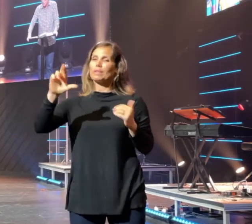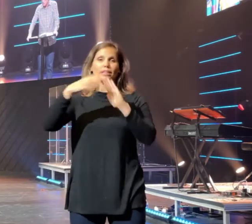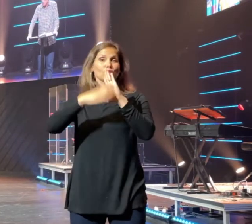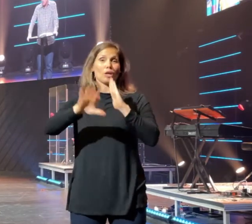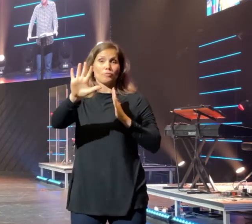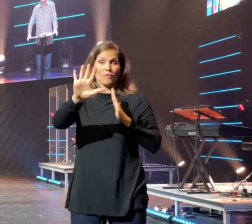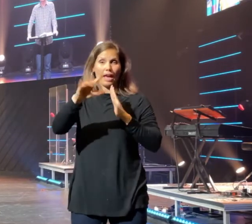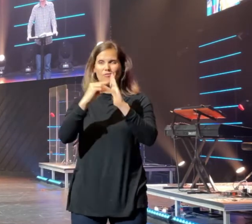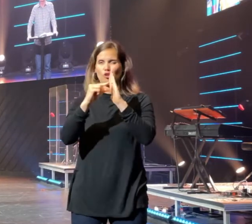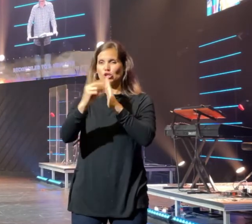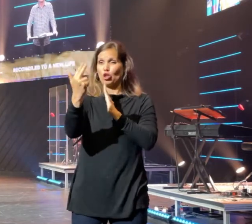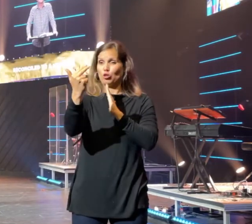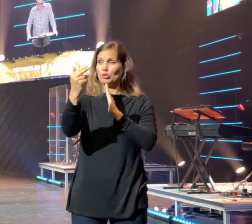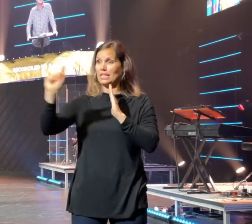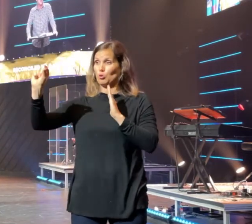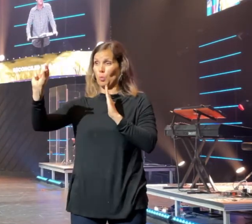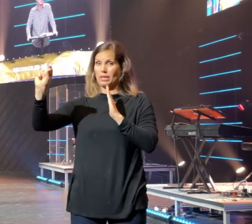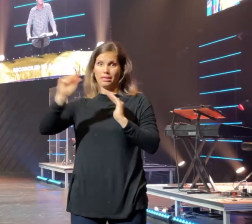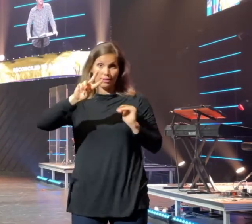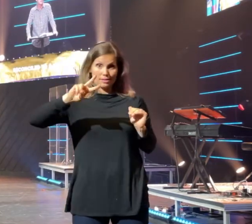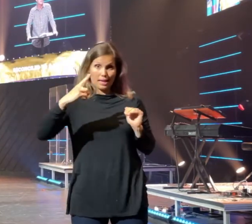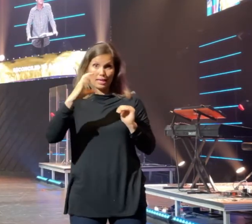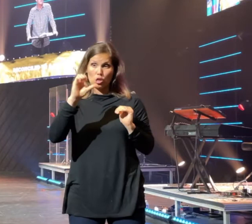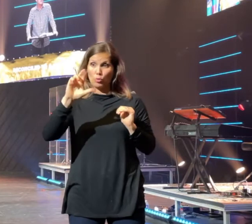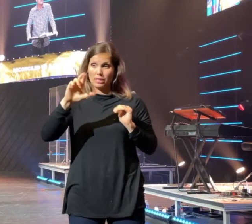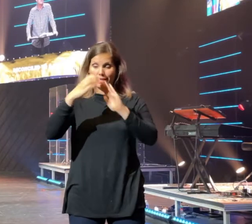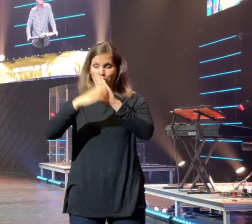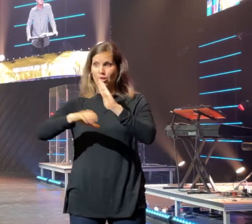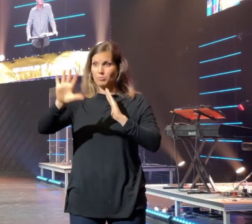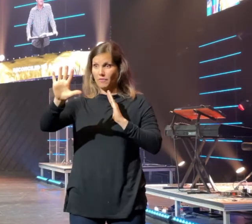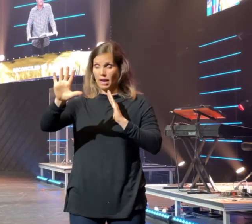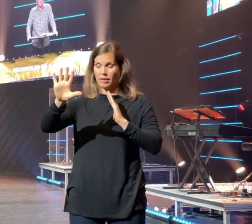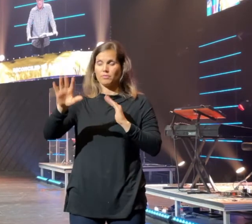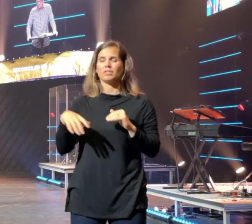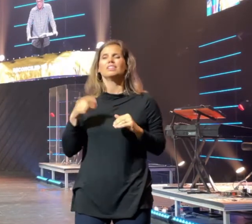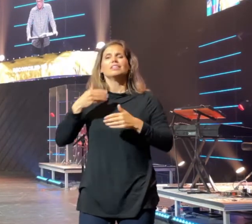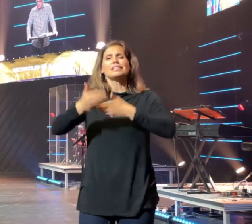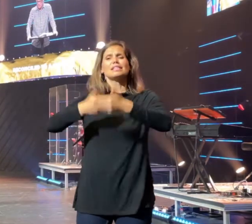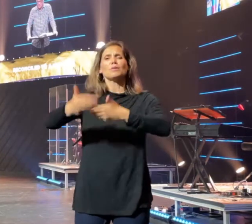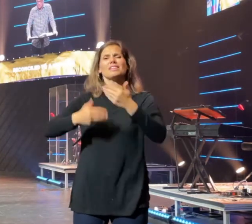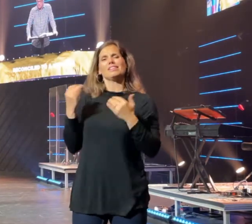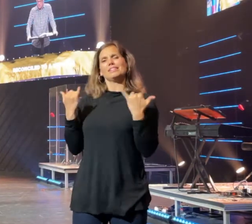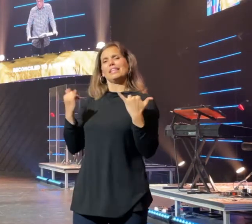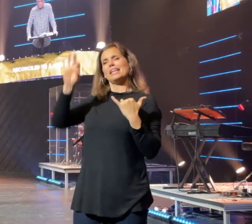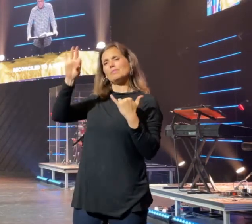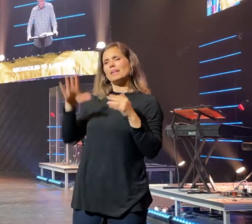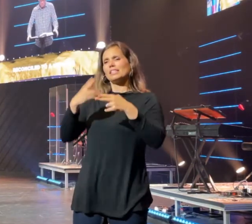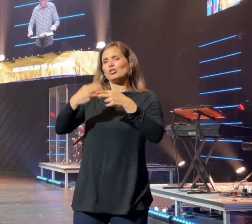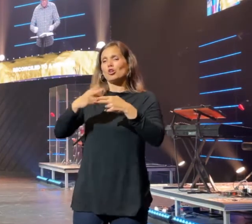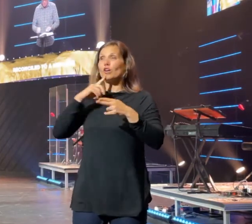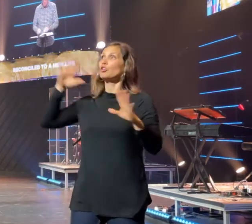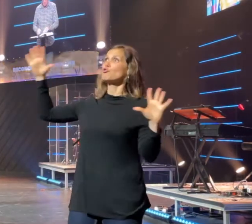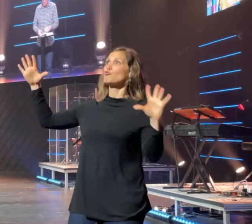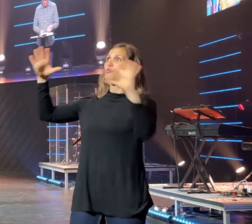20, and a message titled Reconciled to a New Way of Life. Reconciled to a New